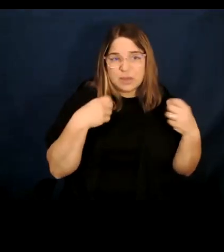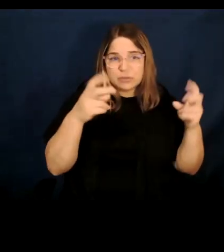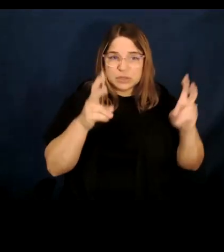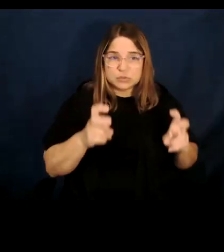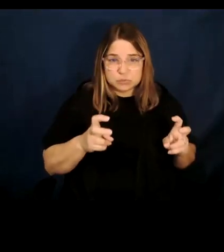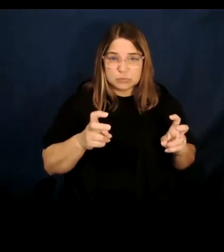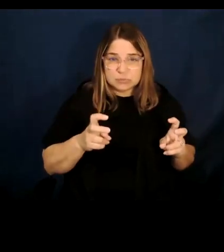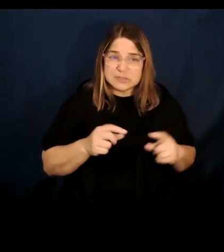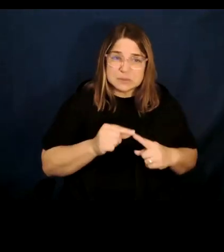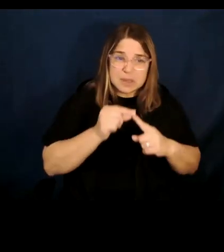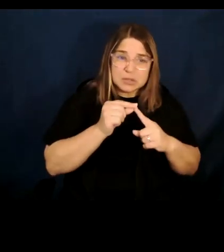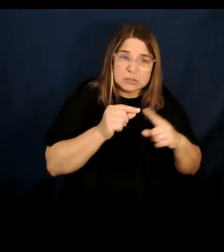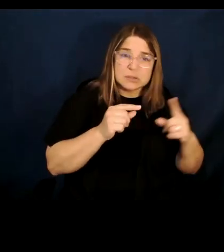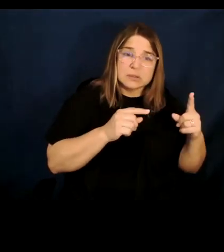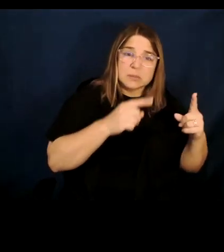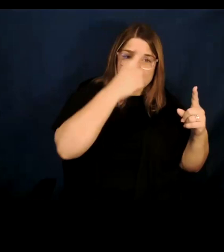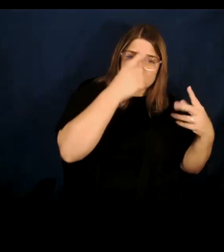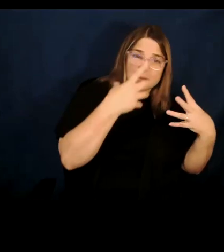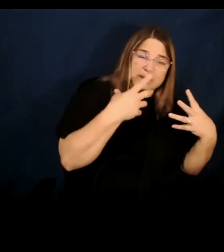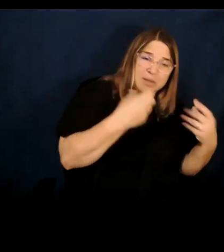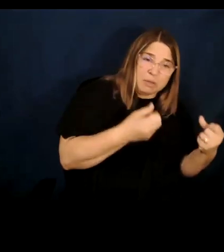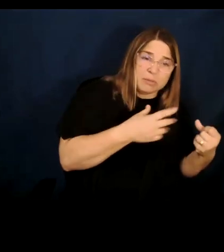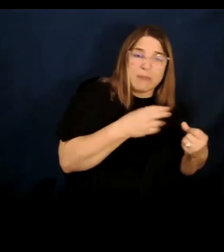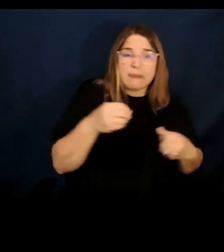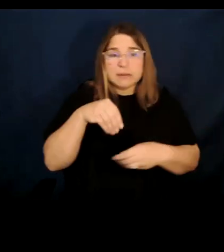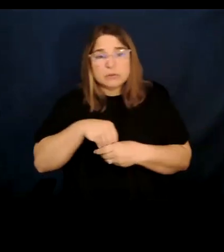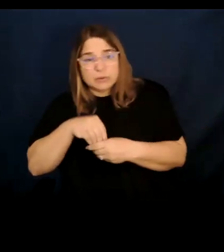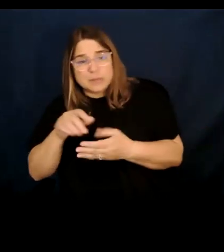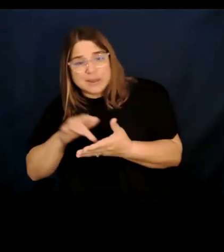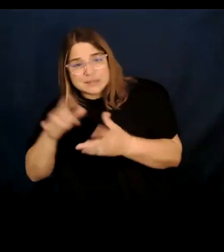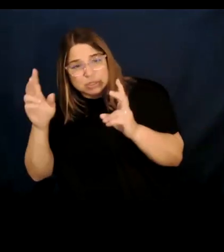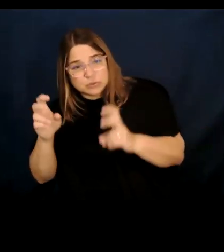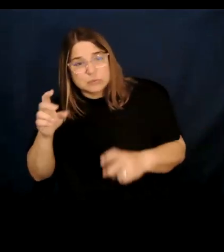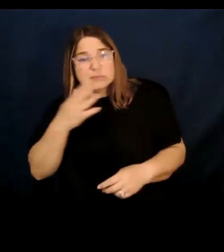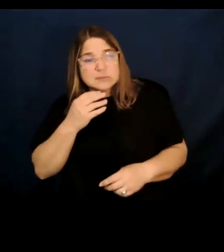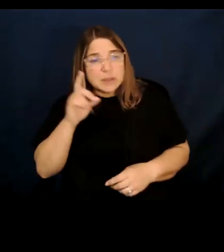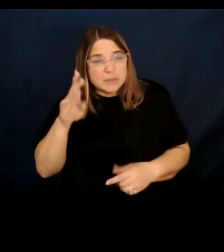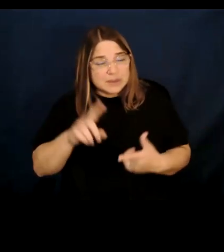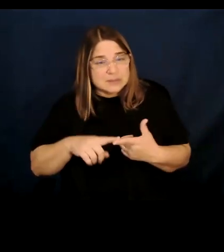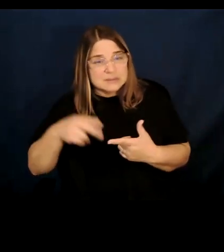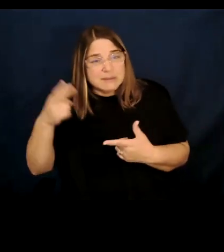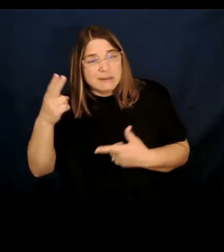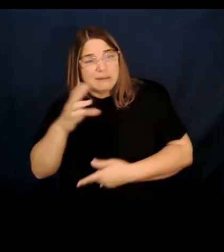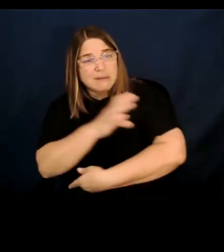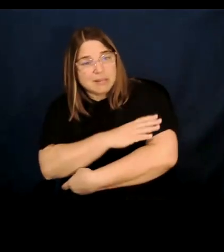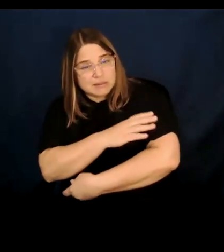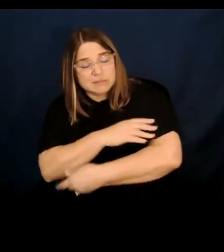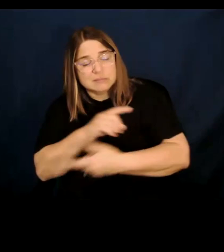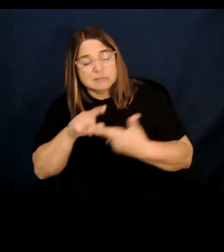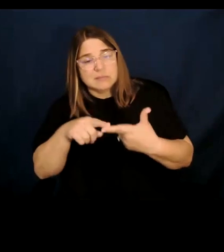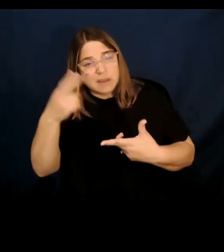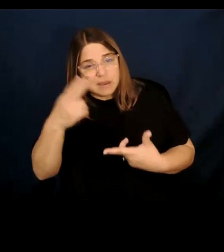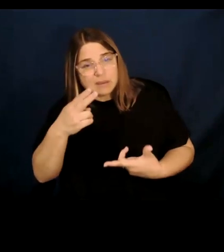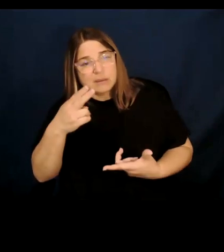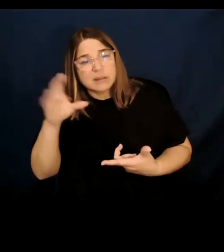by mental health, but also other internal medication issues such as diabetes and cholesterol and heart disease. That's really